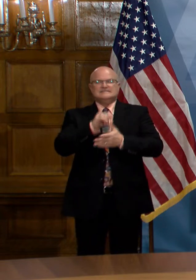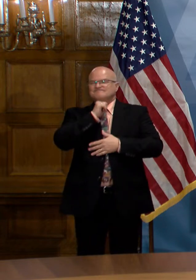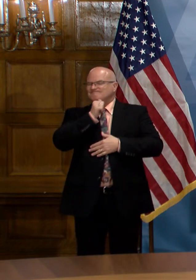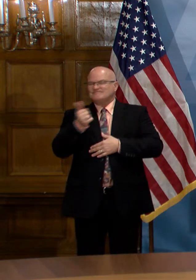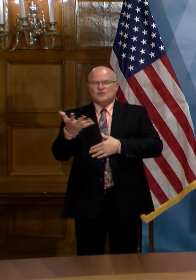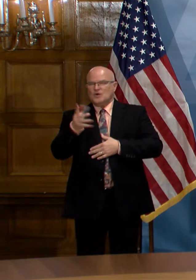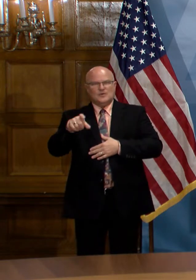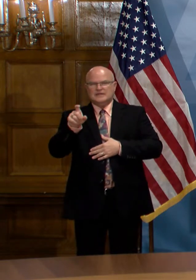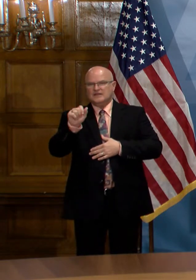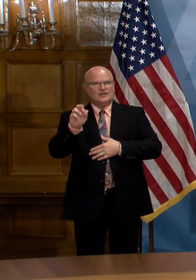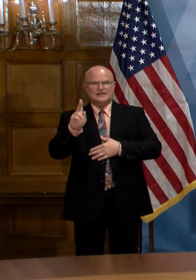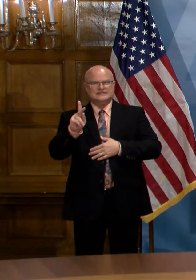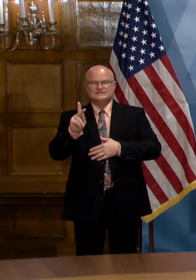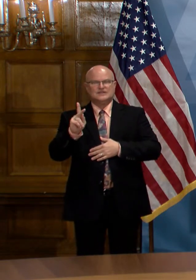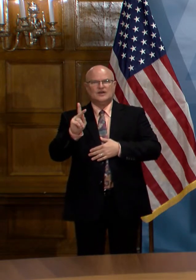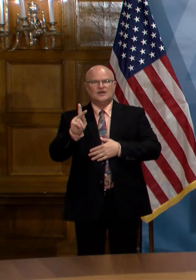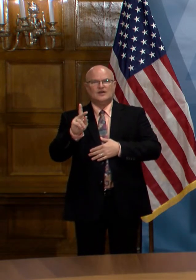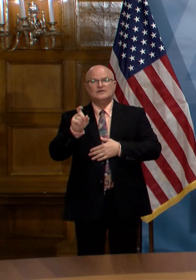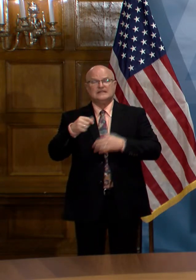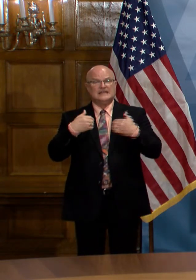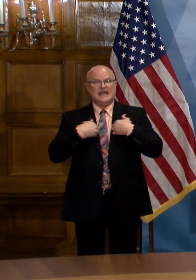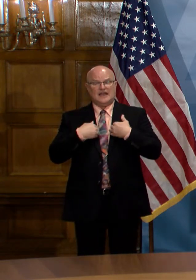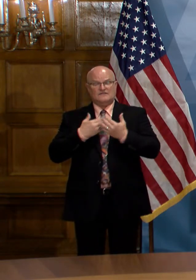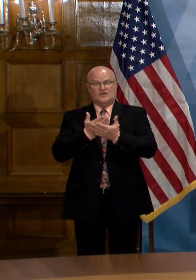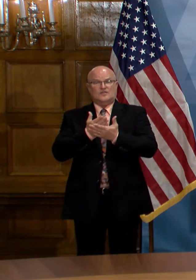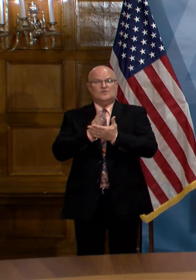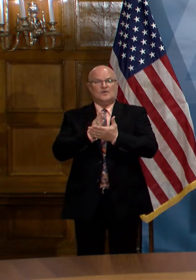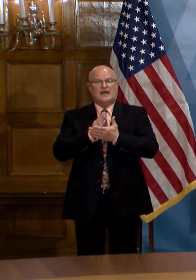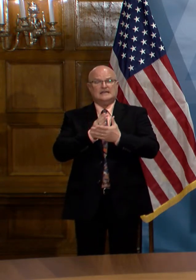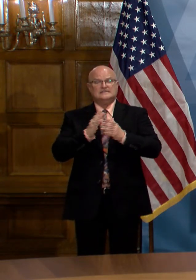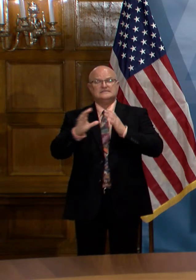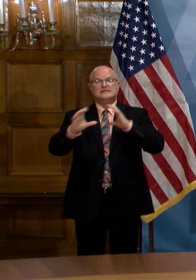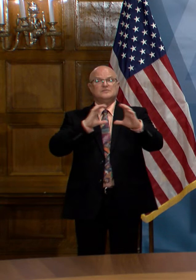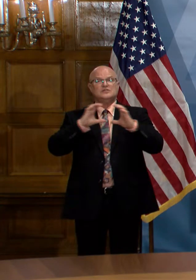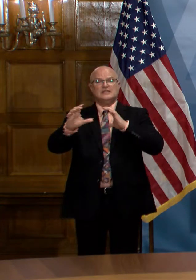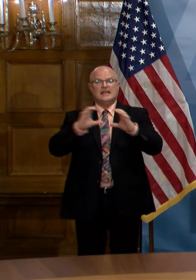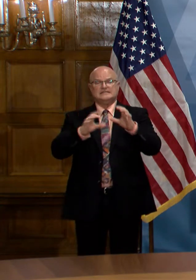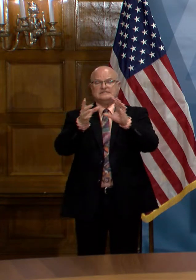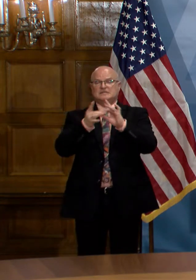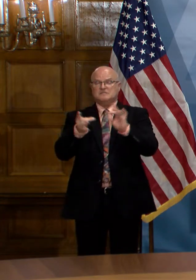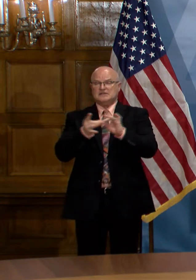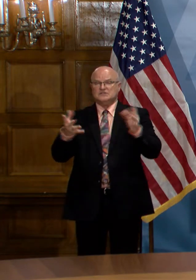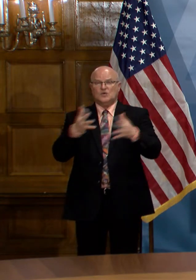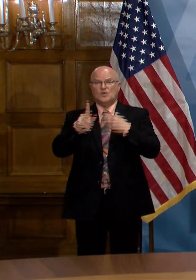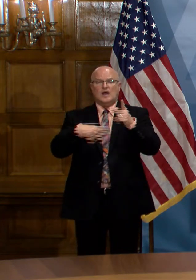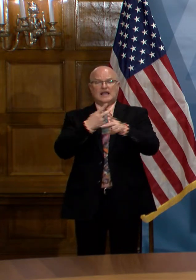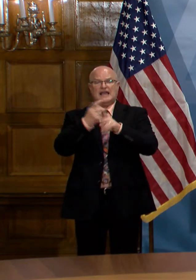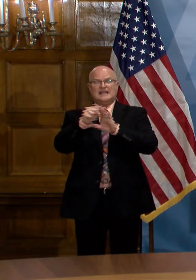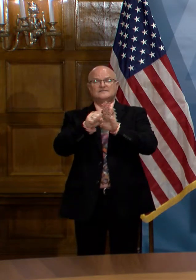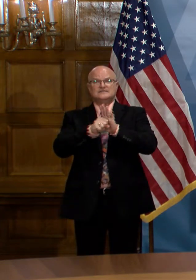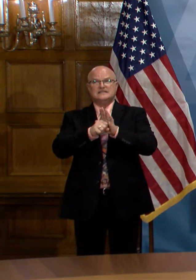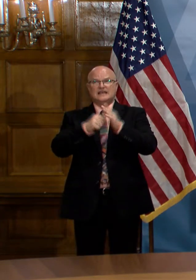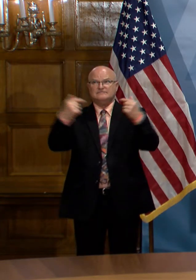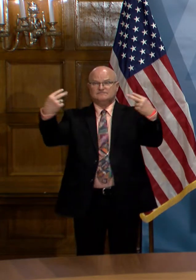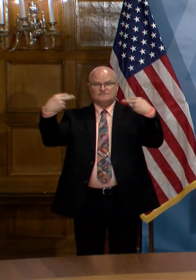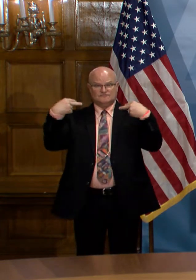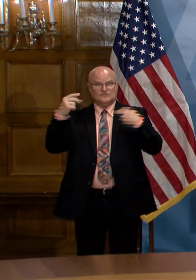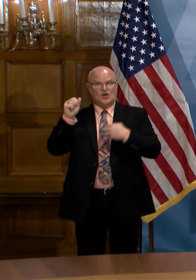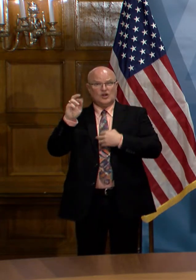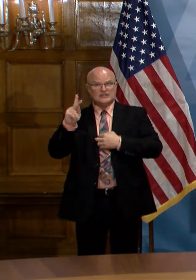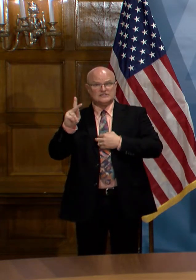what we need in Arkansas. We need to have the right communication and message as to what kind of a state we are, where